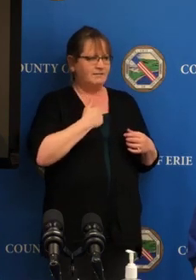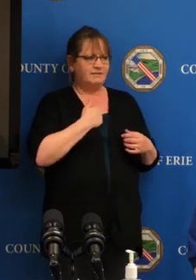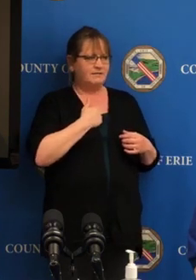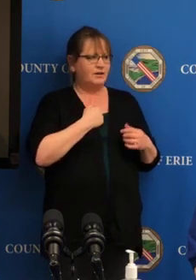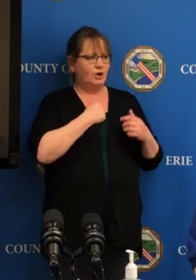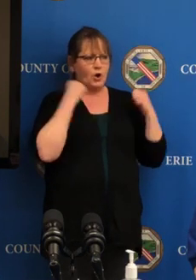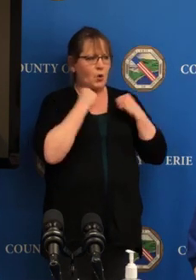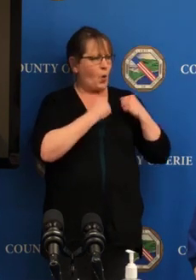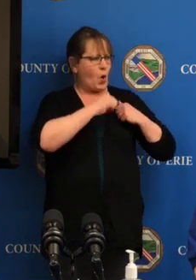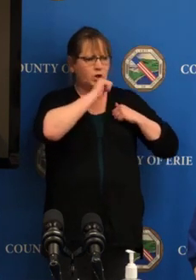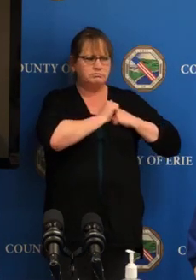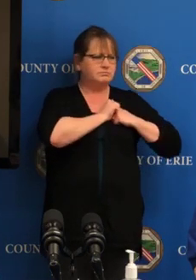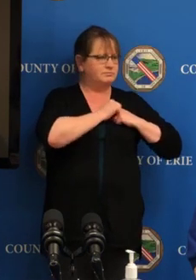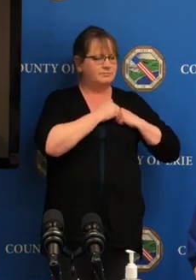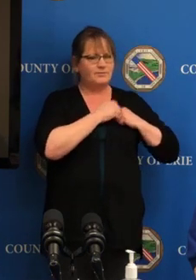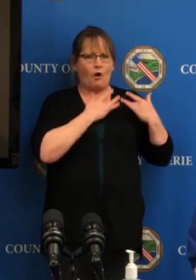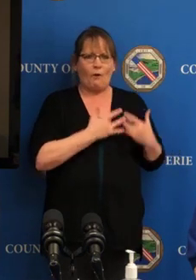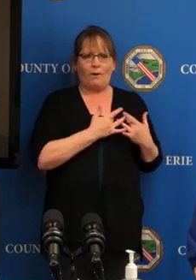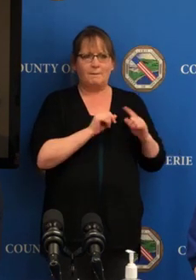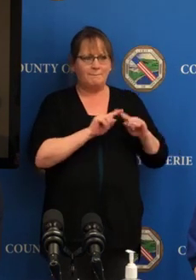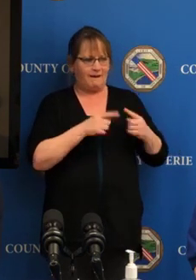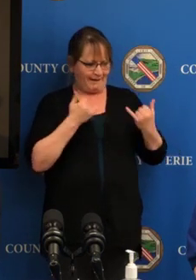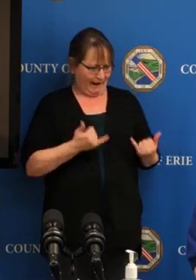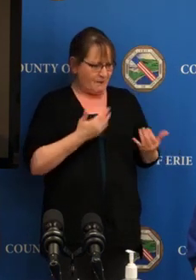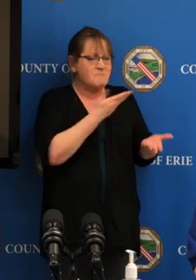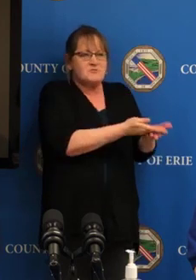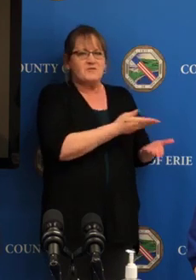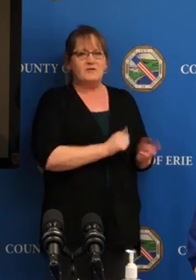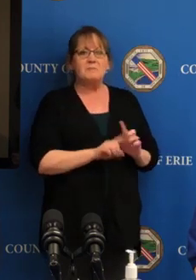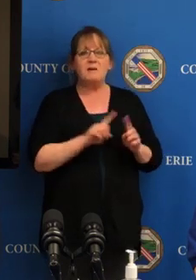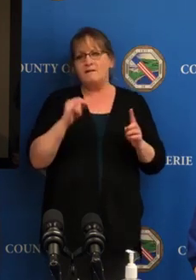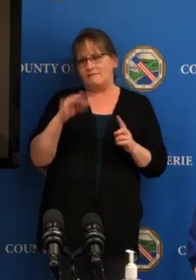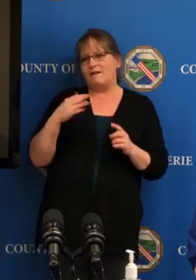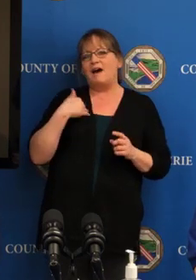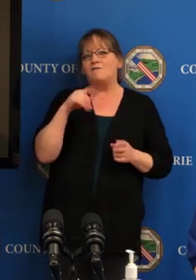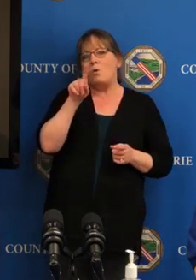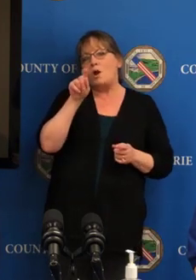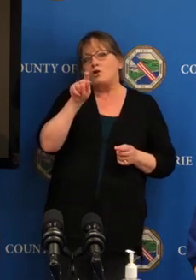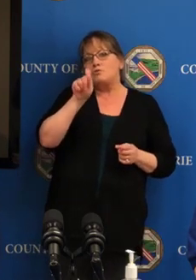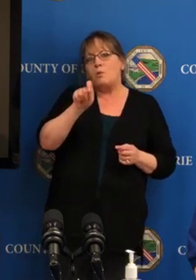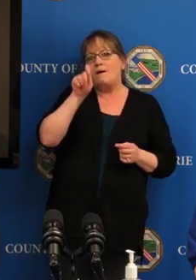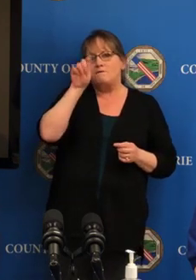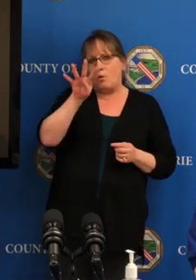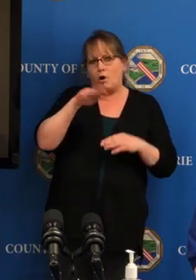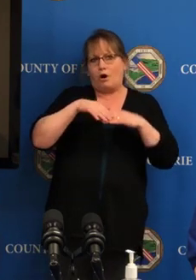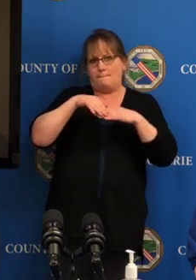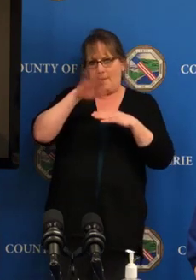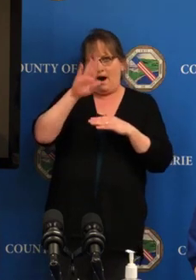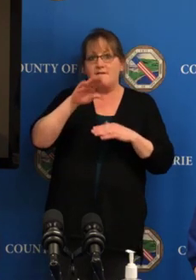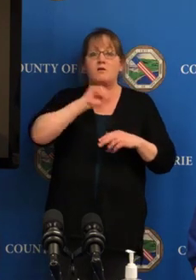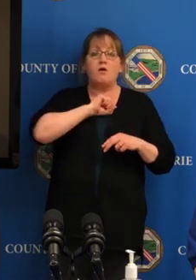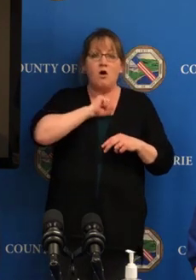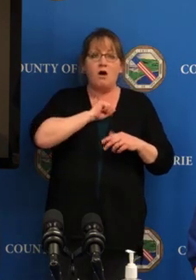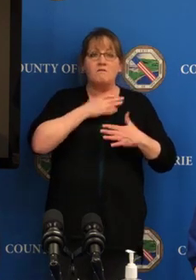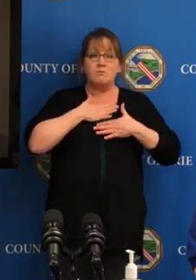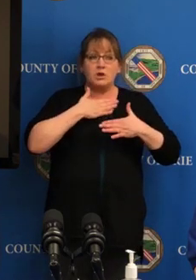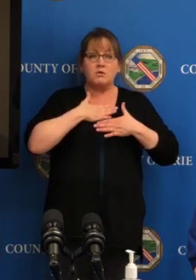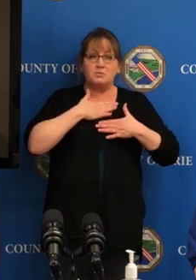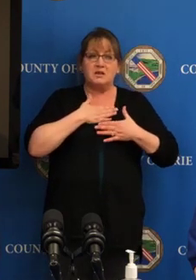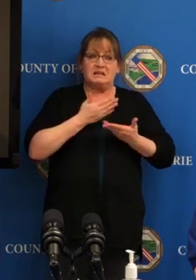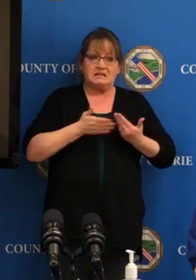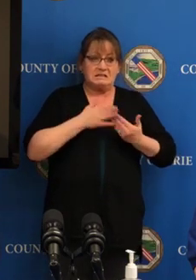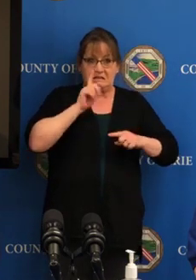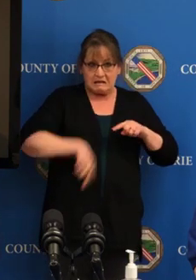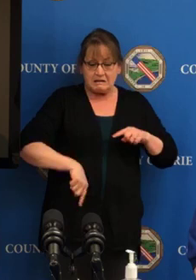it. But if you have a temperature of 100.4 or higher and a cough, shortness of breath, call